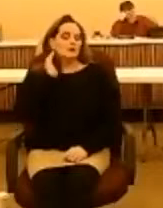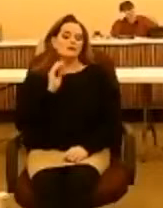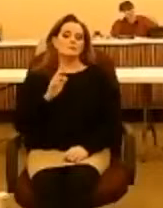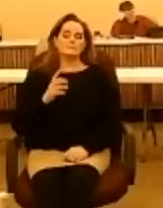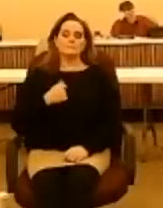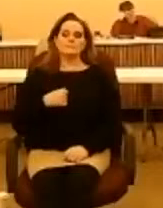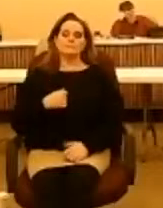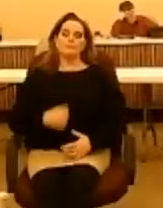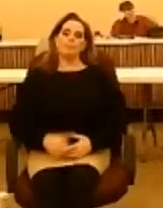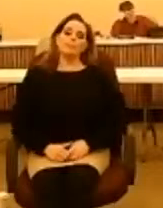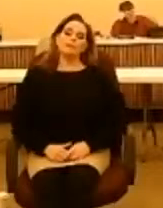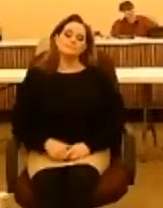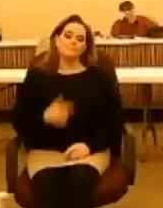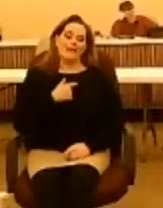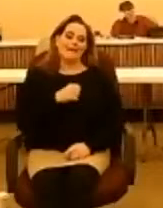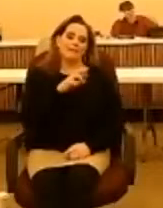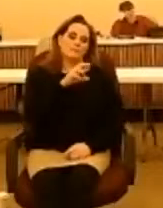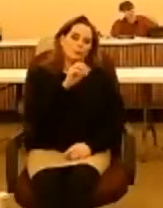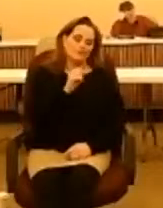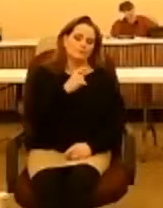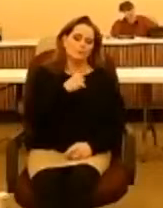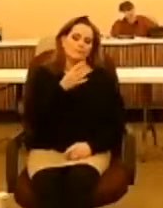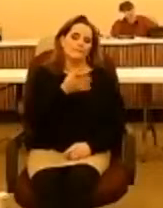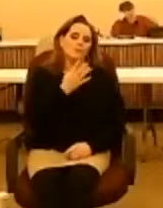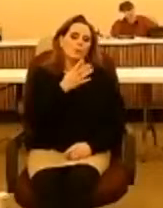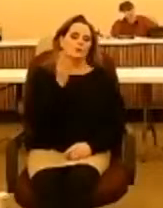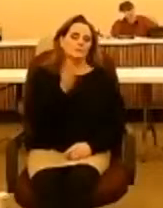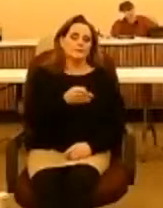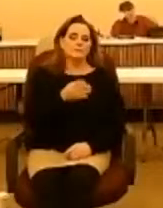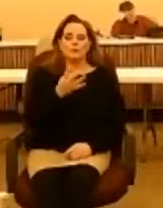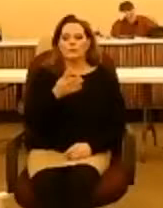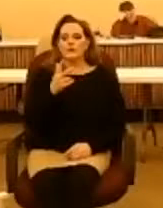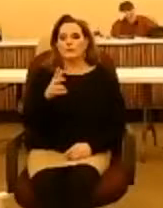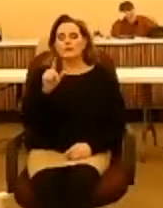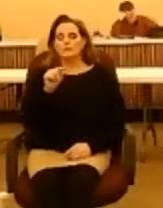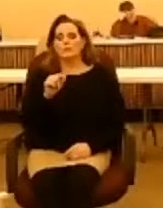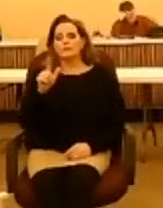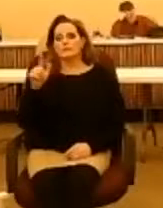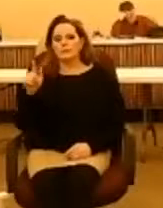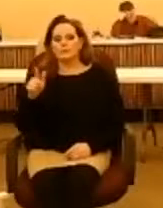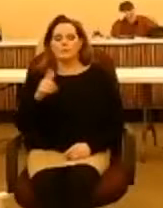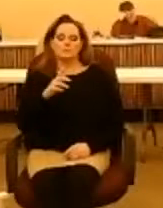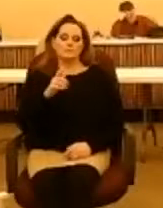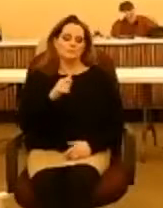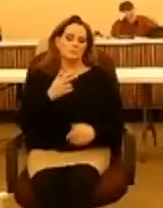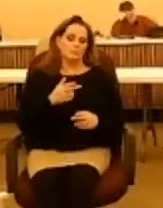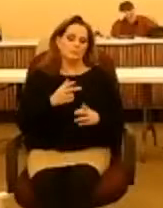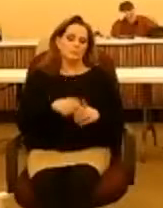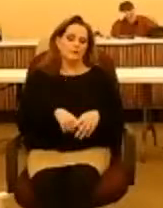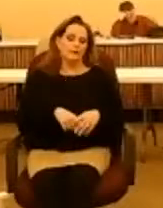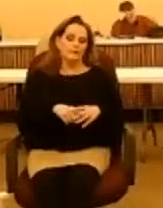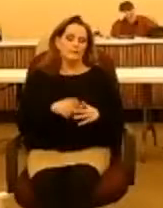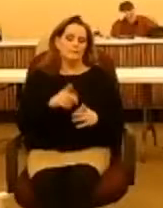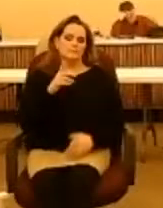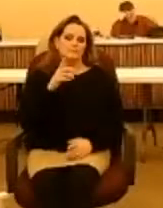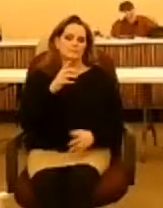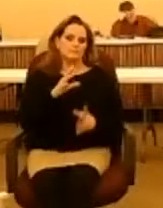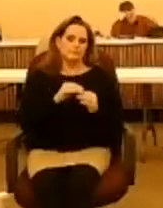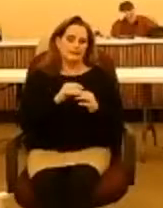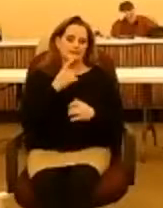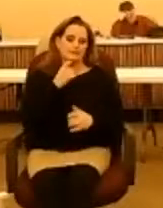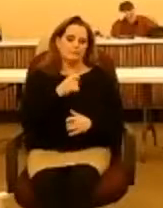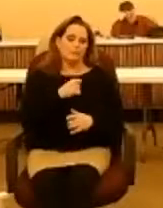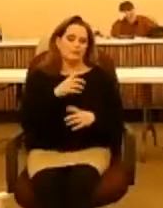and fellow board members, I have Resolution 4-43, 2021, to call for a public hearing regarding the establishment